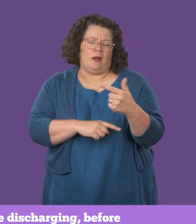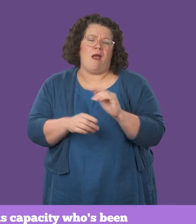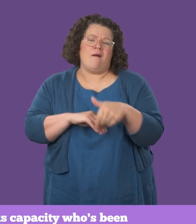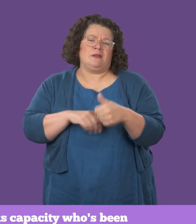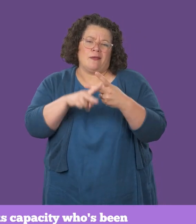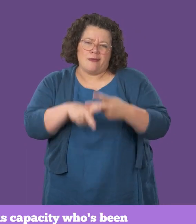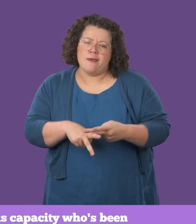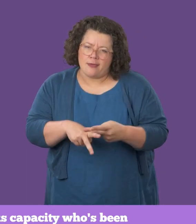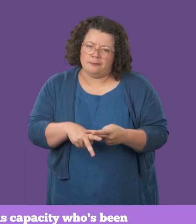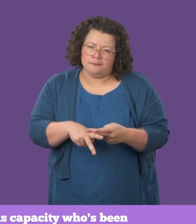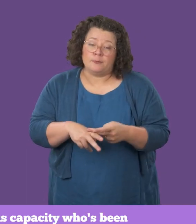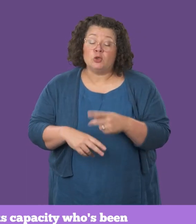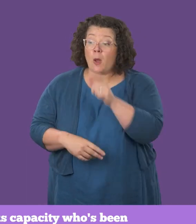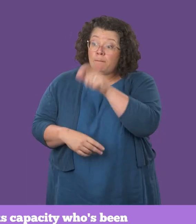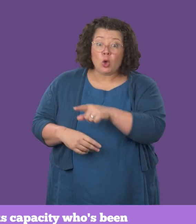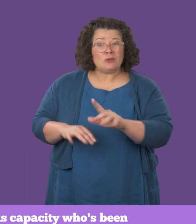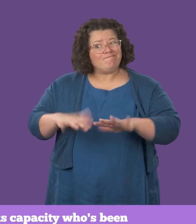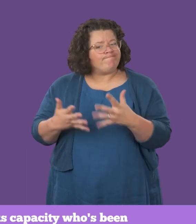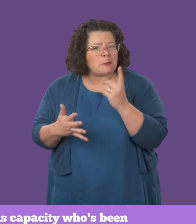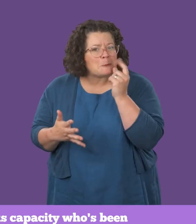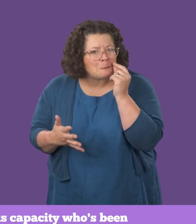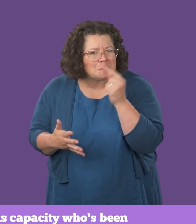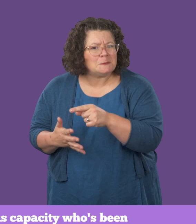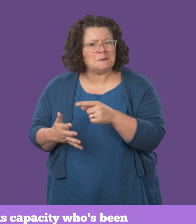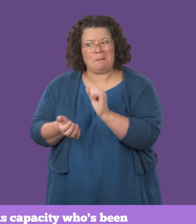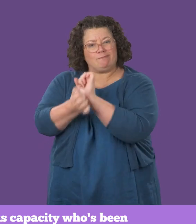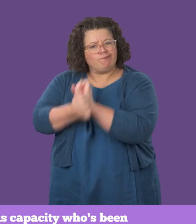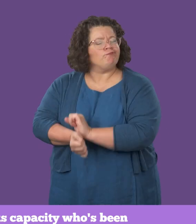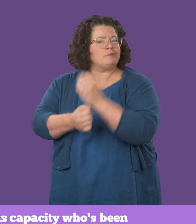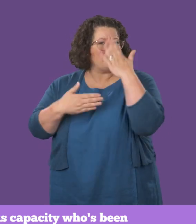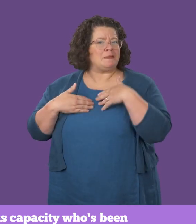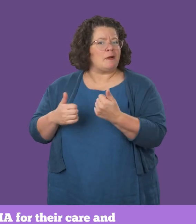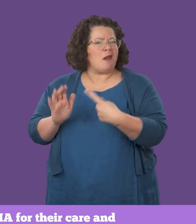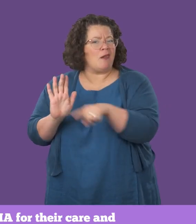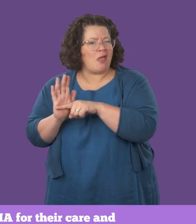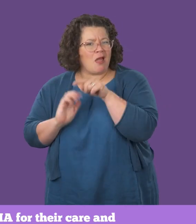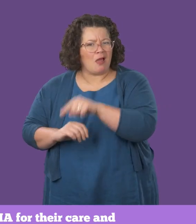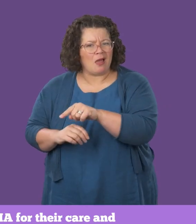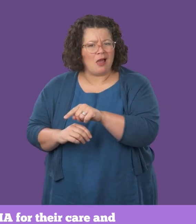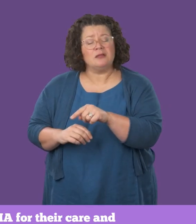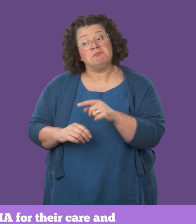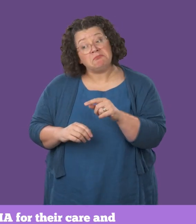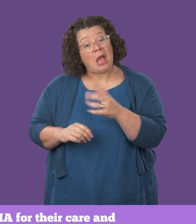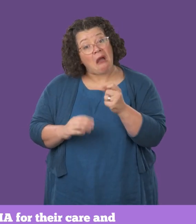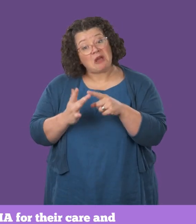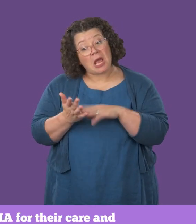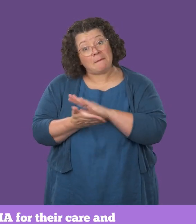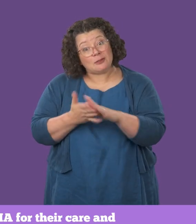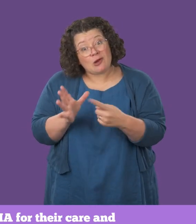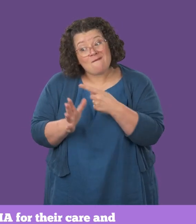for somebody who lacks capacity, who's been detained under the Mental Health Act, they could have an IMHA for their care and treatment for the